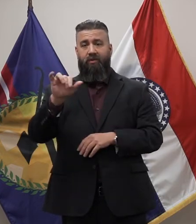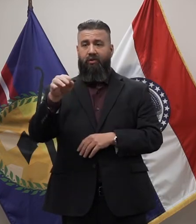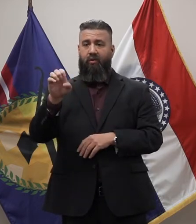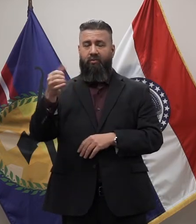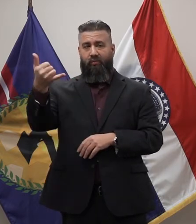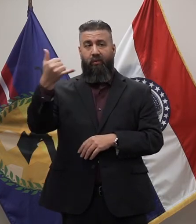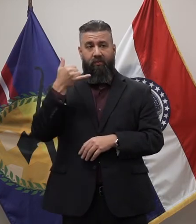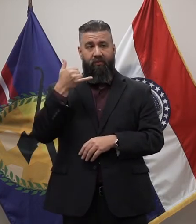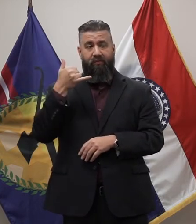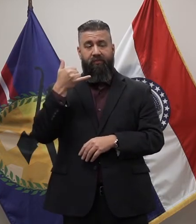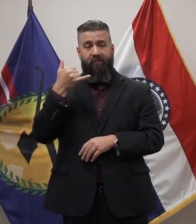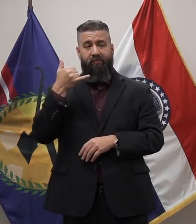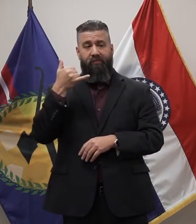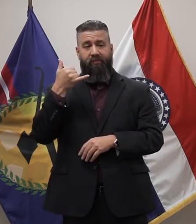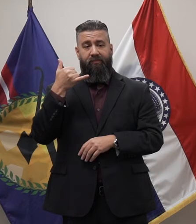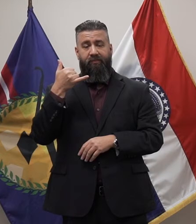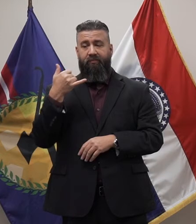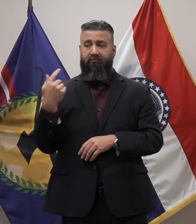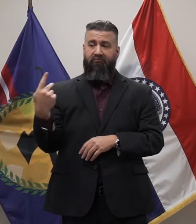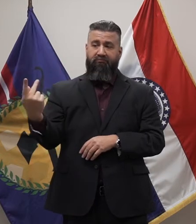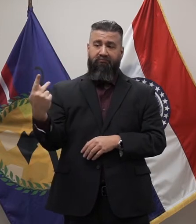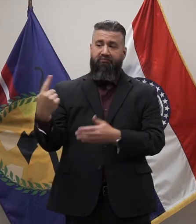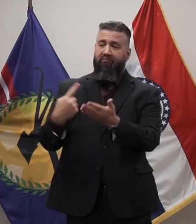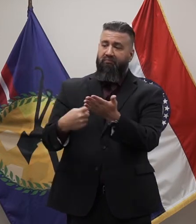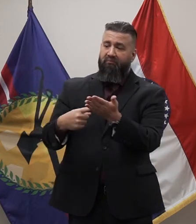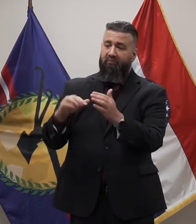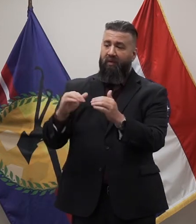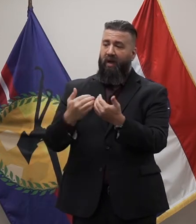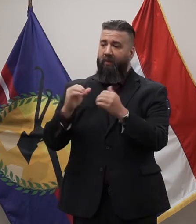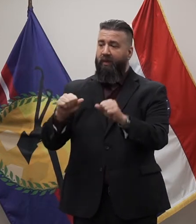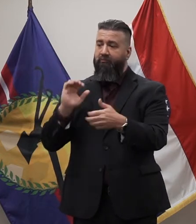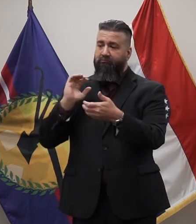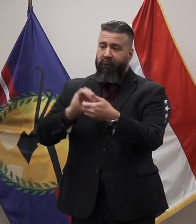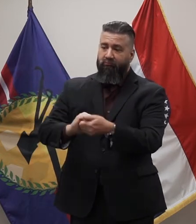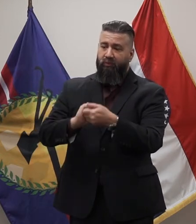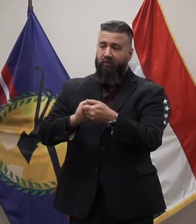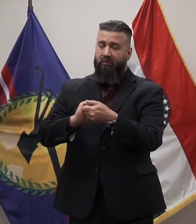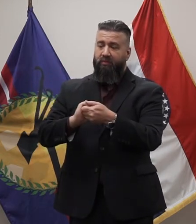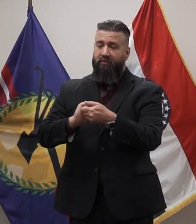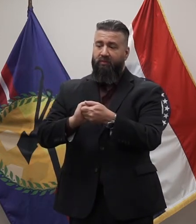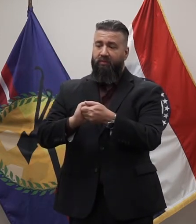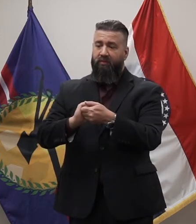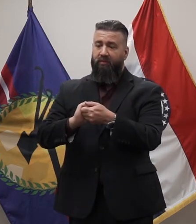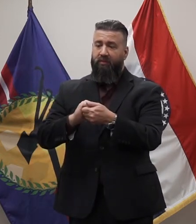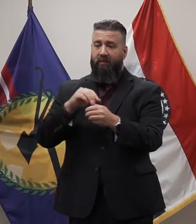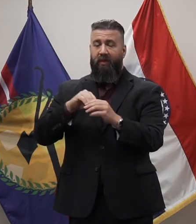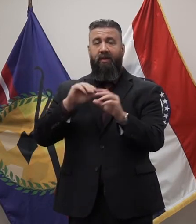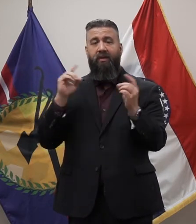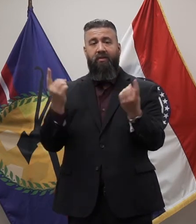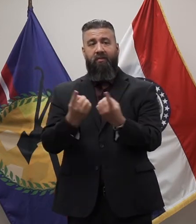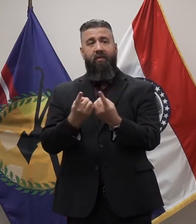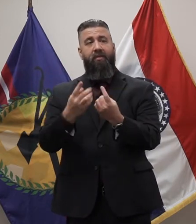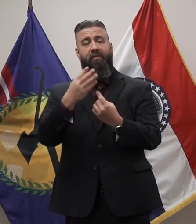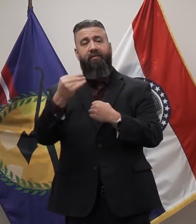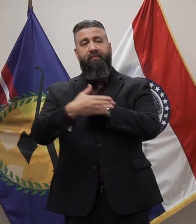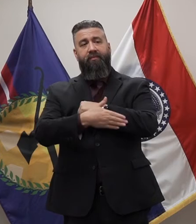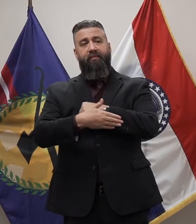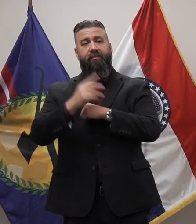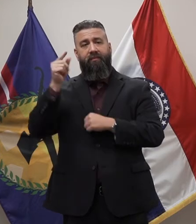me, and we're talking about how we can work together in our department and county government